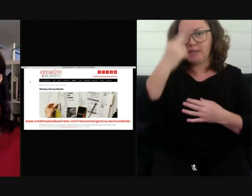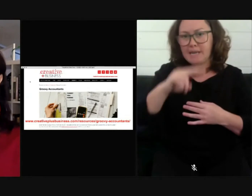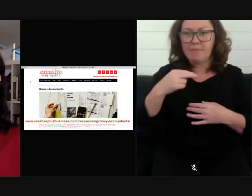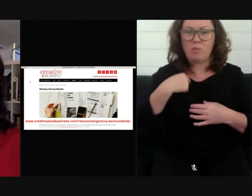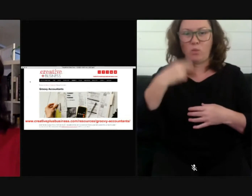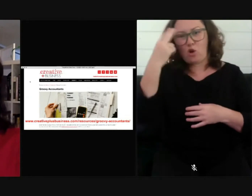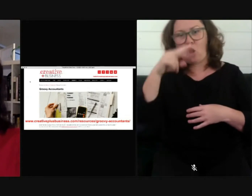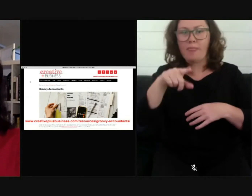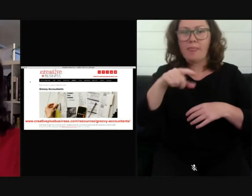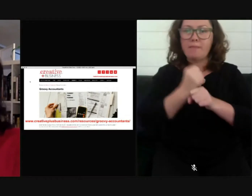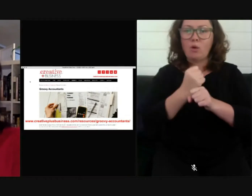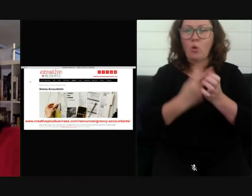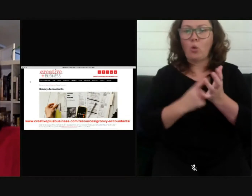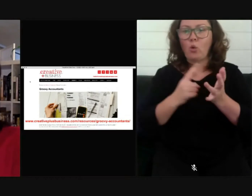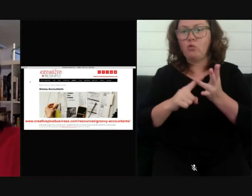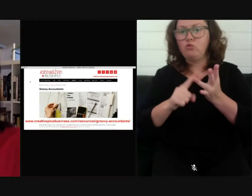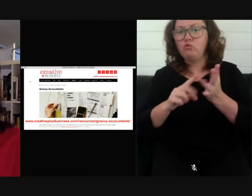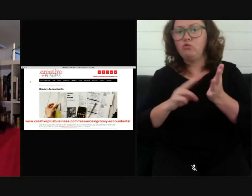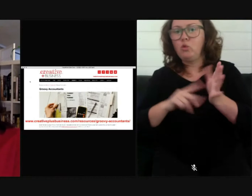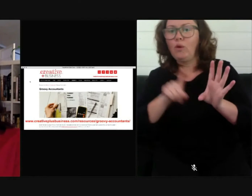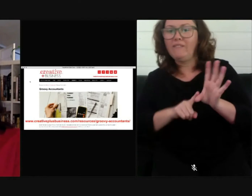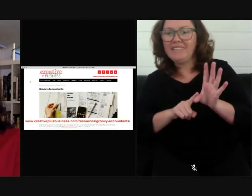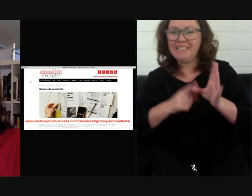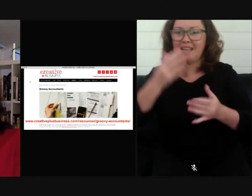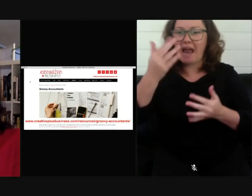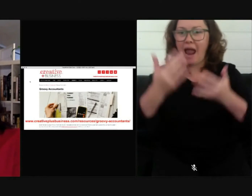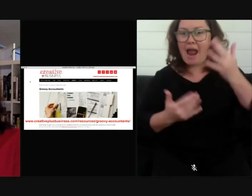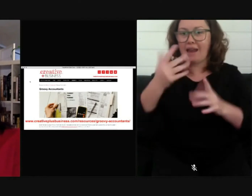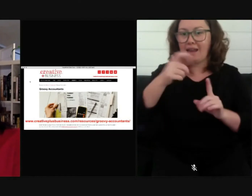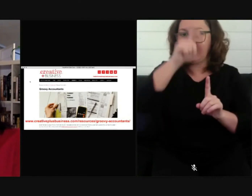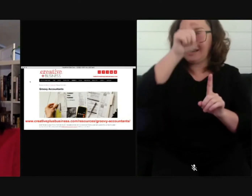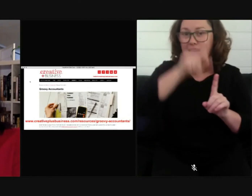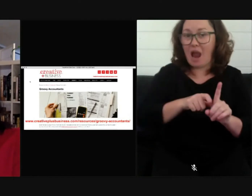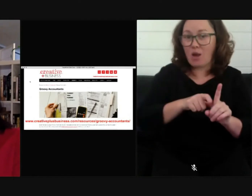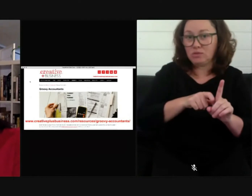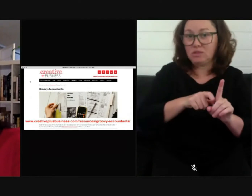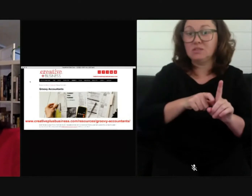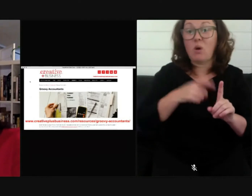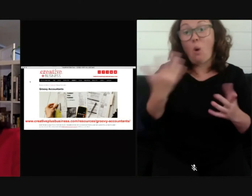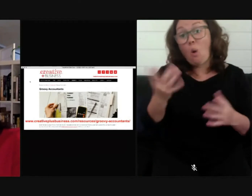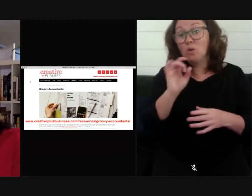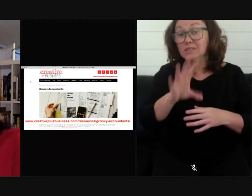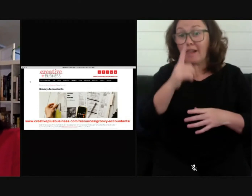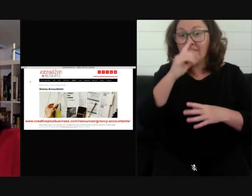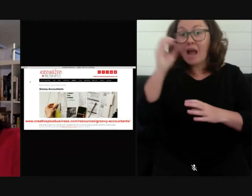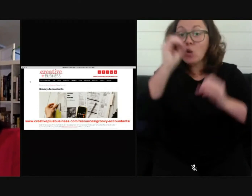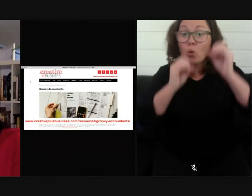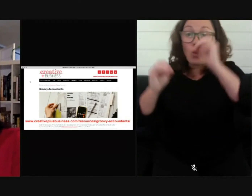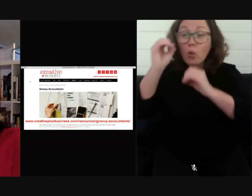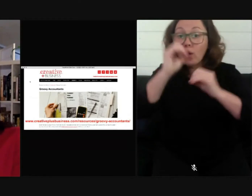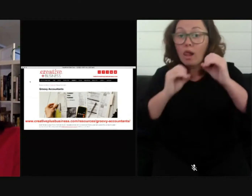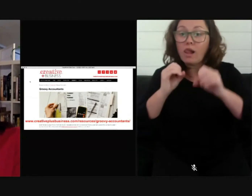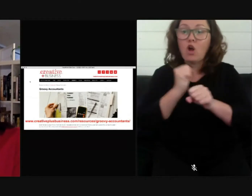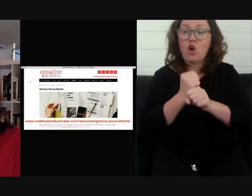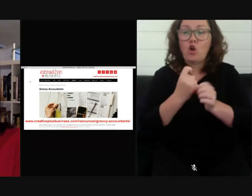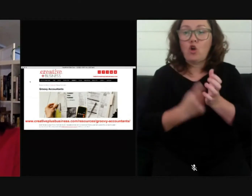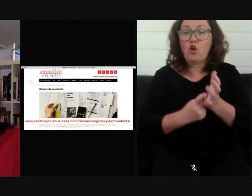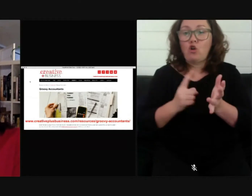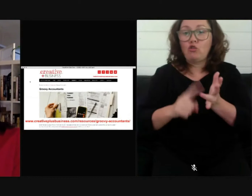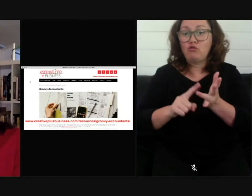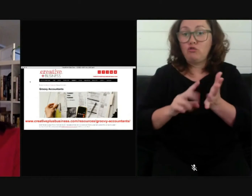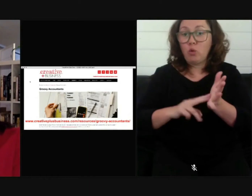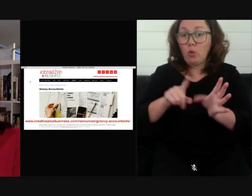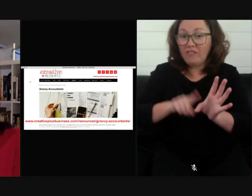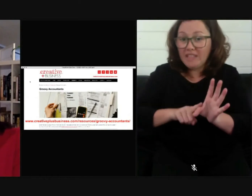Business Groovy Accountants, if you want to do a Google search, and you should find them pretty quickly. There is still